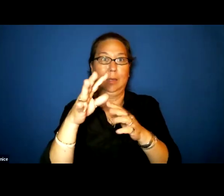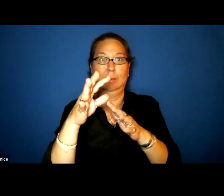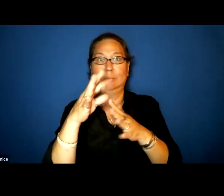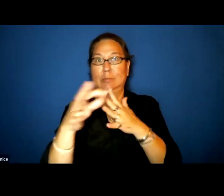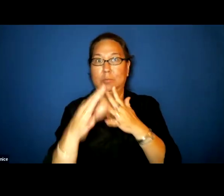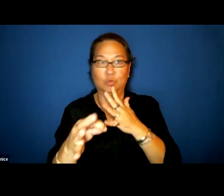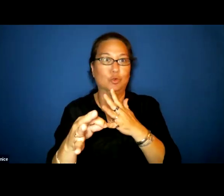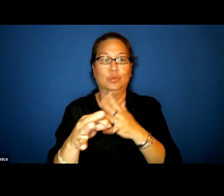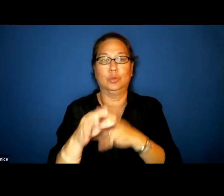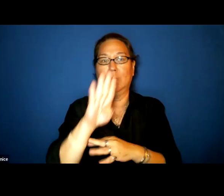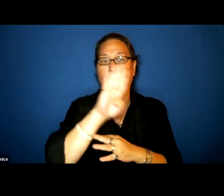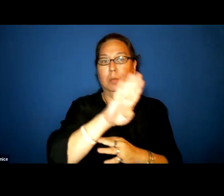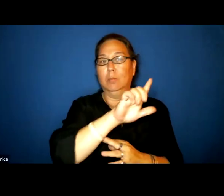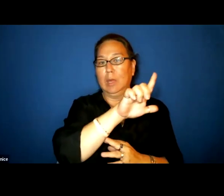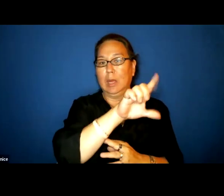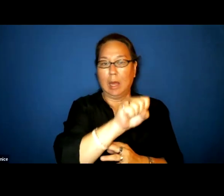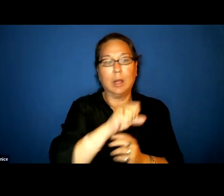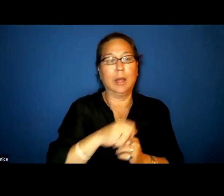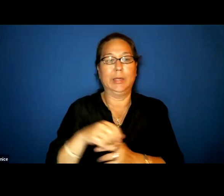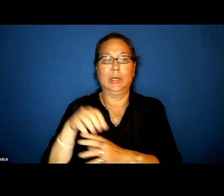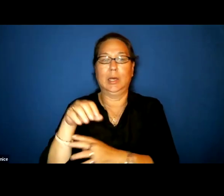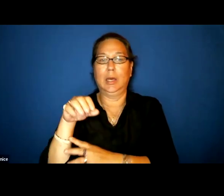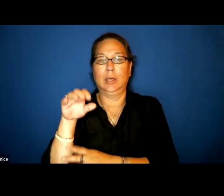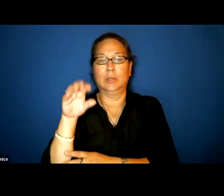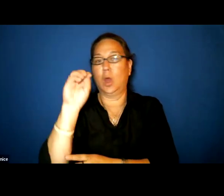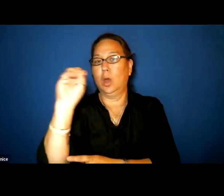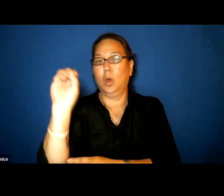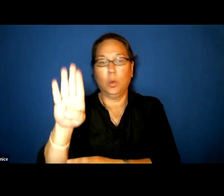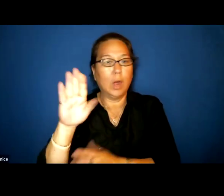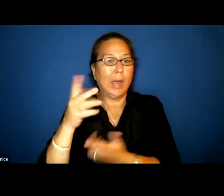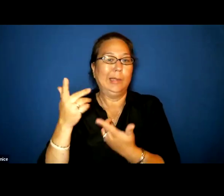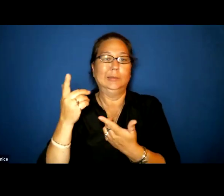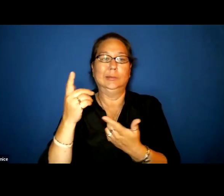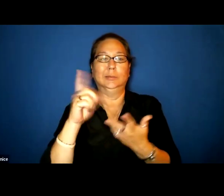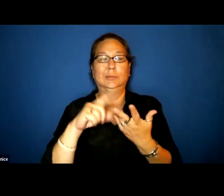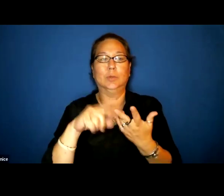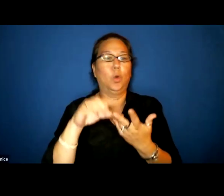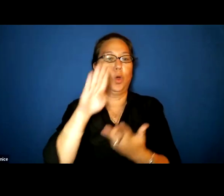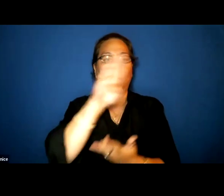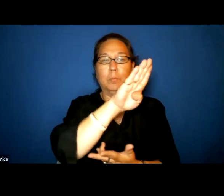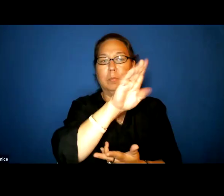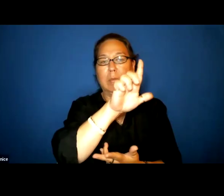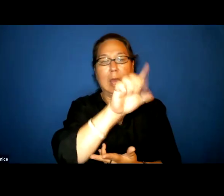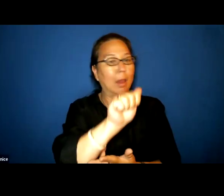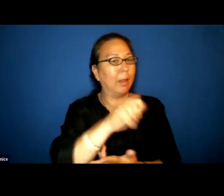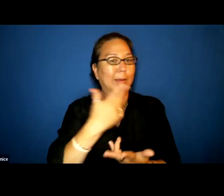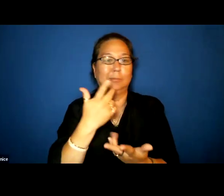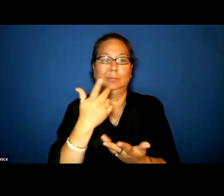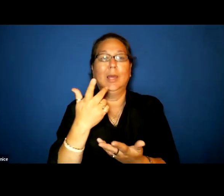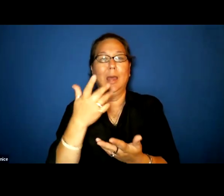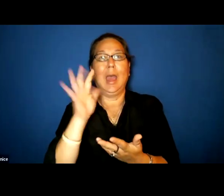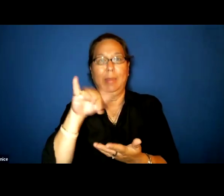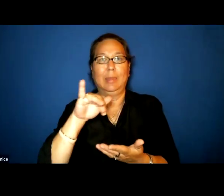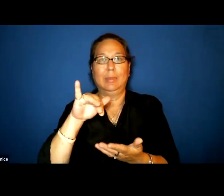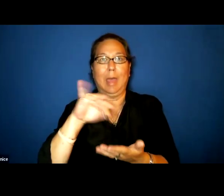select O'Brien, all 200 could select Boston Latin Academy, and it would be, that would mean that all of those invitations